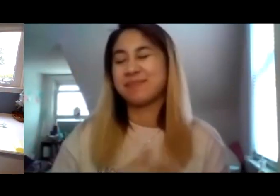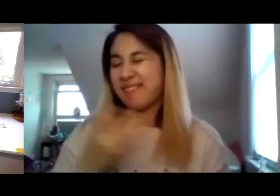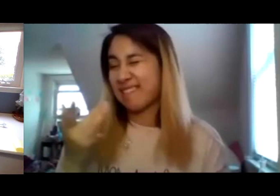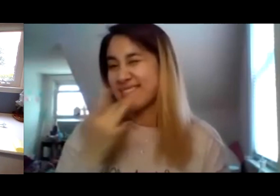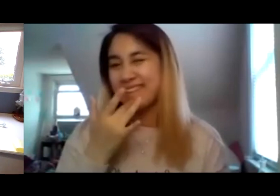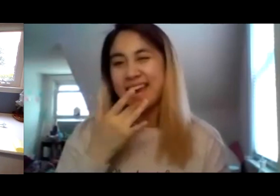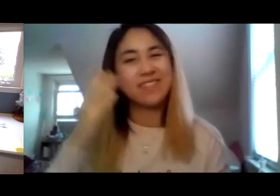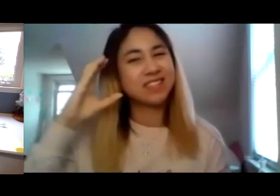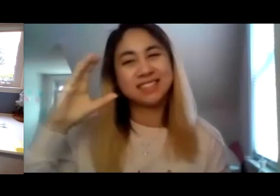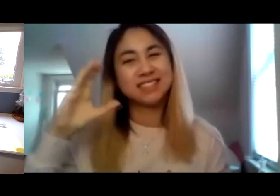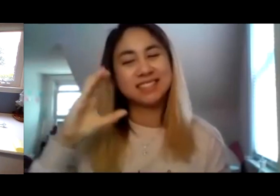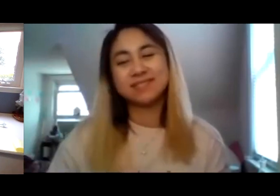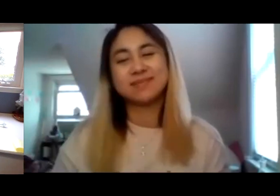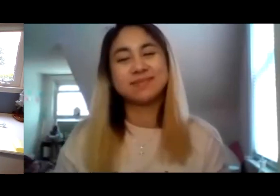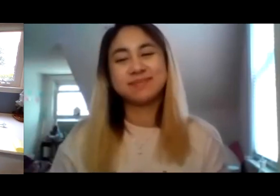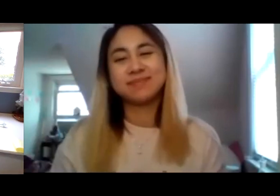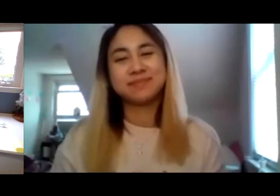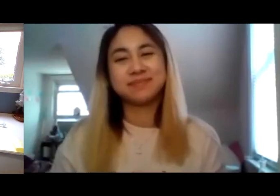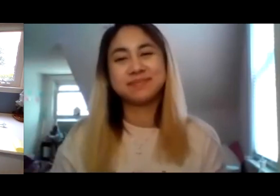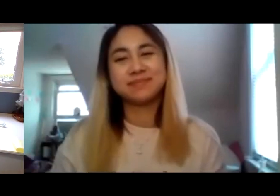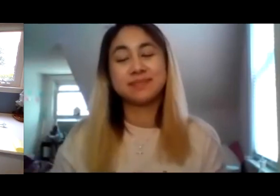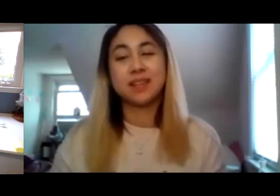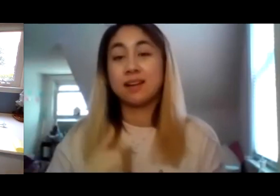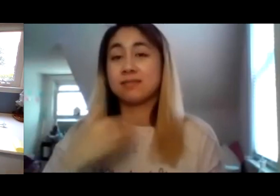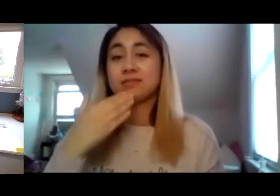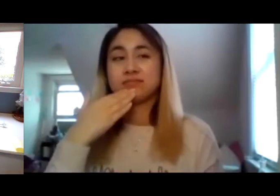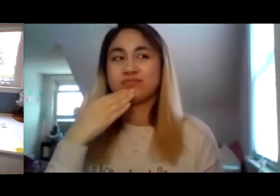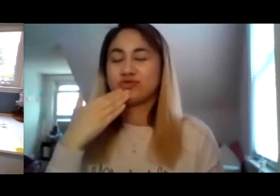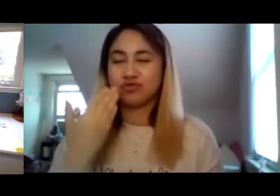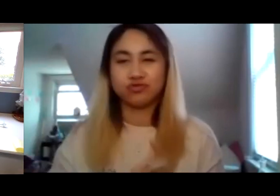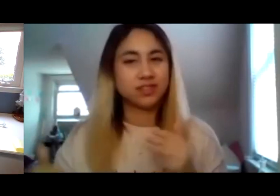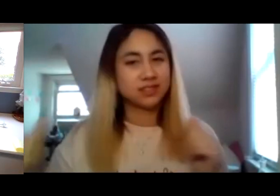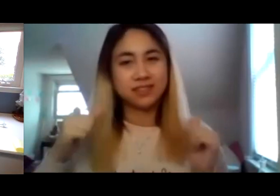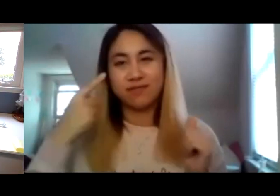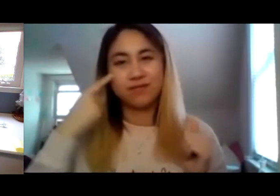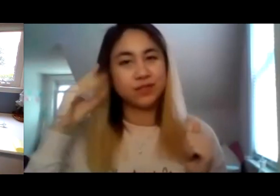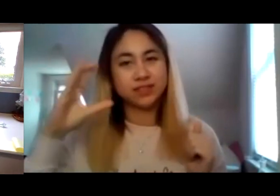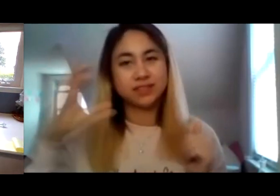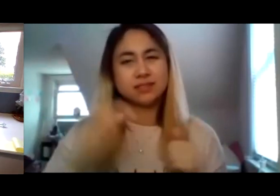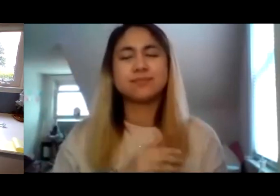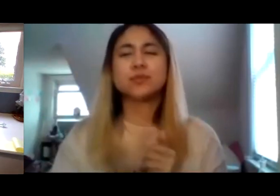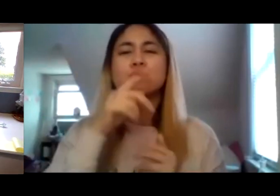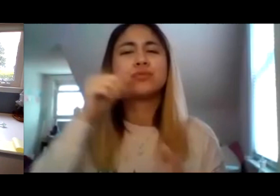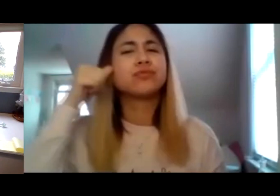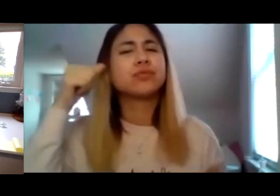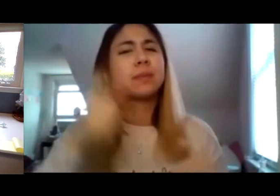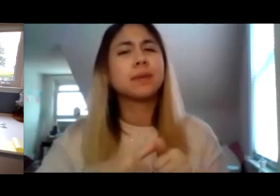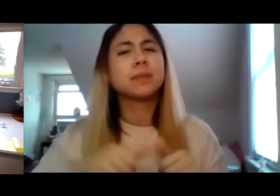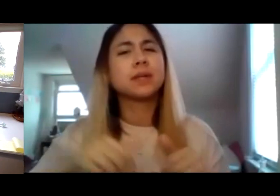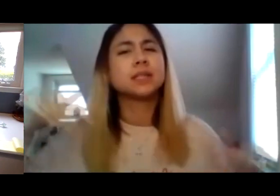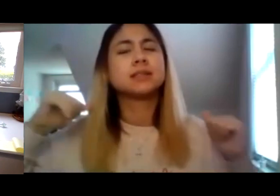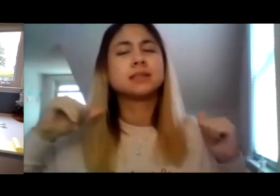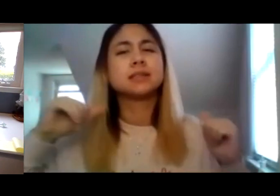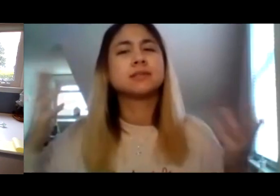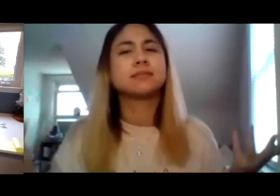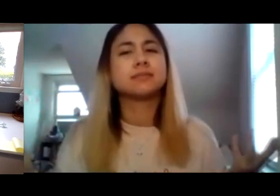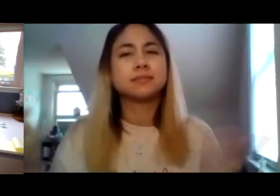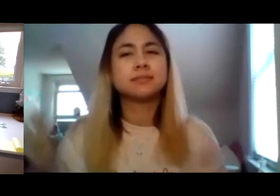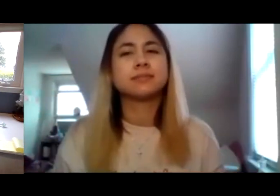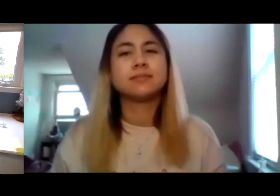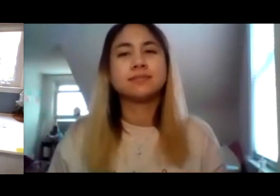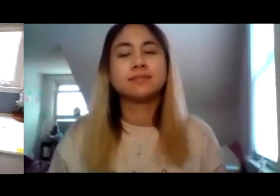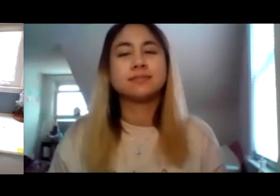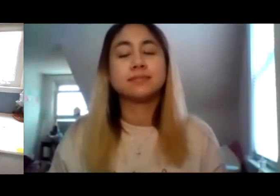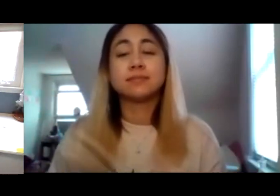ones, C. Okay, so we have some good exercises for C. Who remembers our C exercises? Okay,